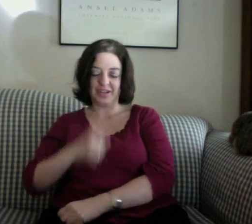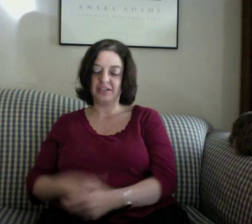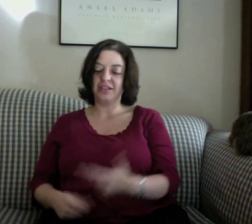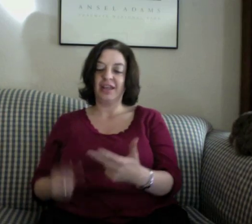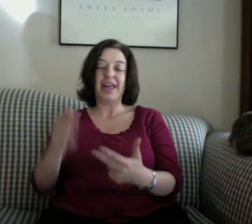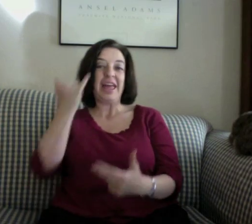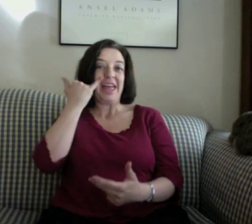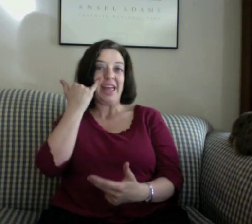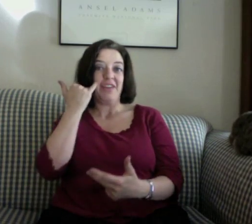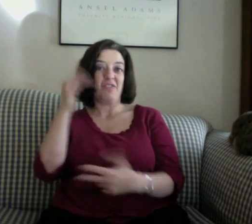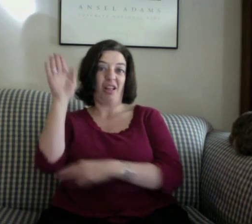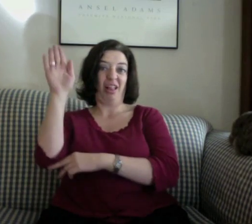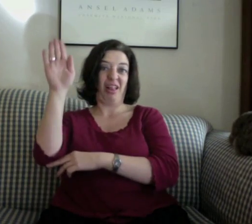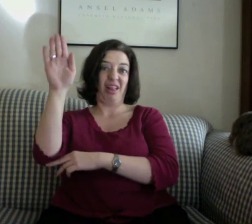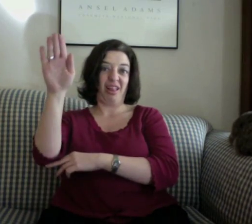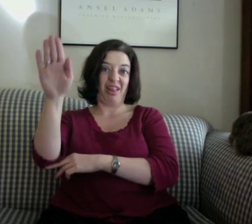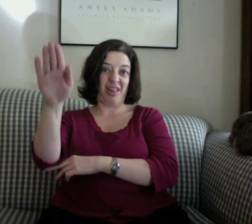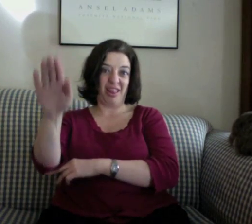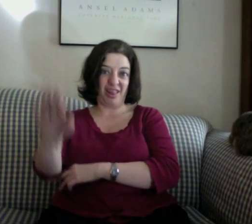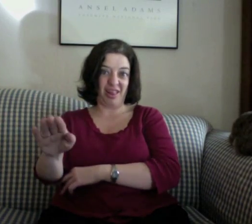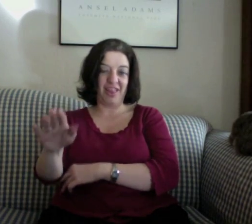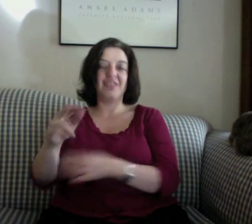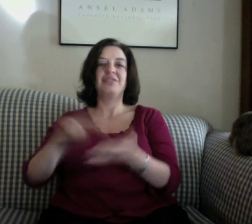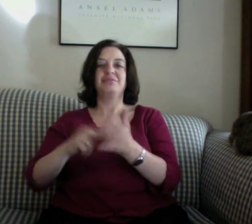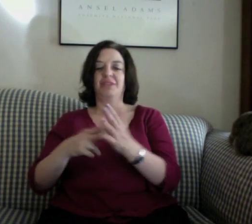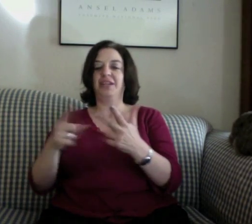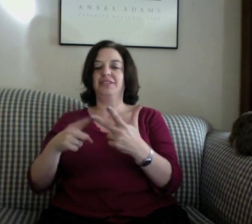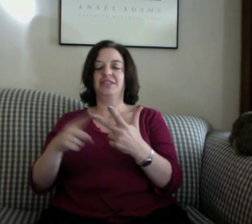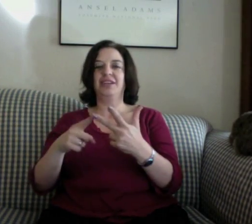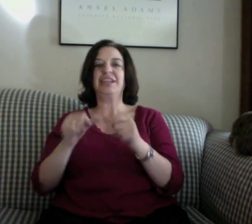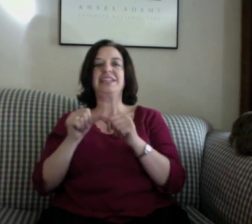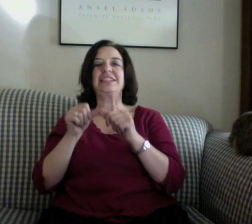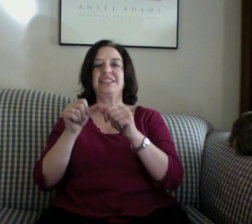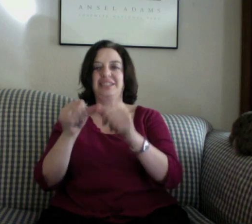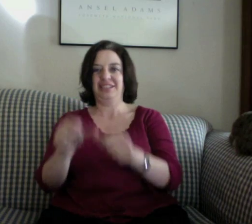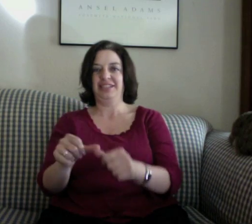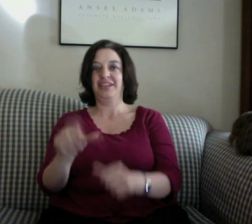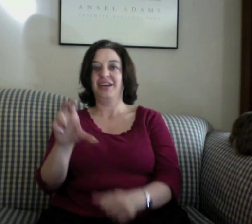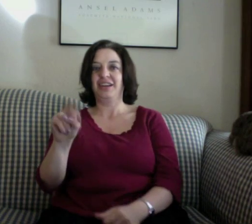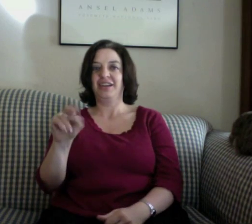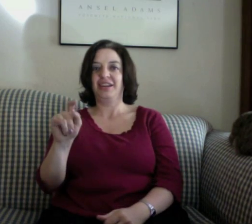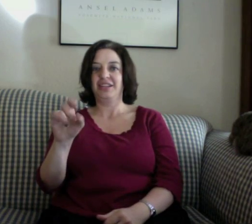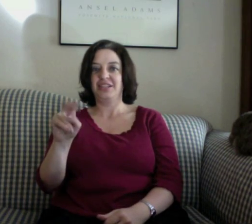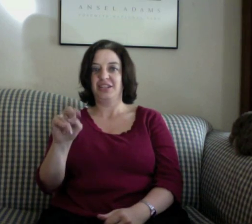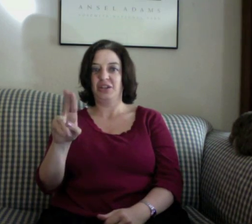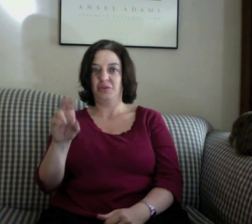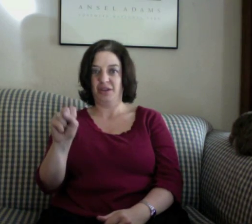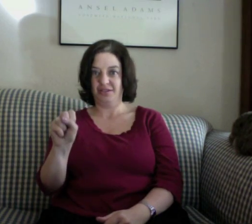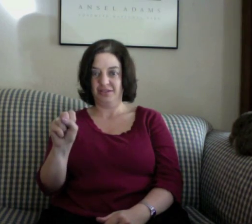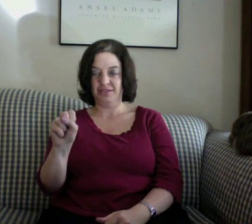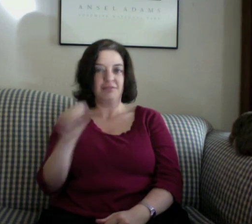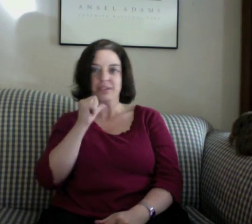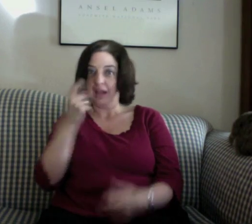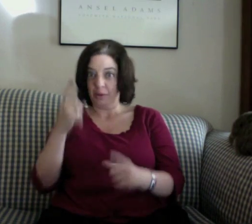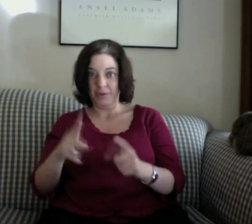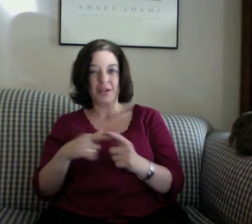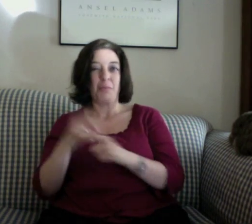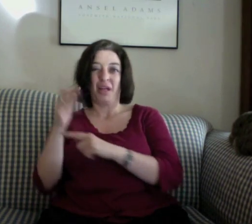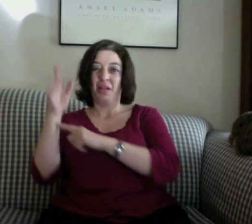continuous. It didn't happen just one time, but it started at noon and then it went all afternoon till the sun was glowing the horizon, that whole